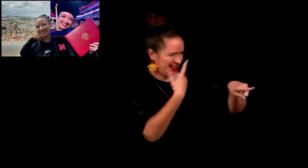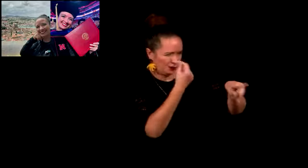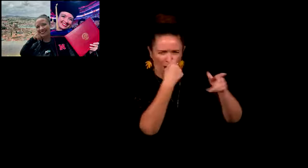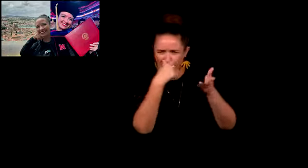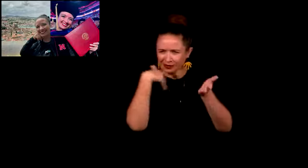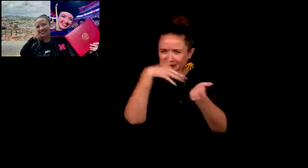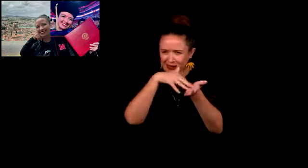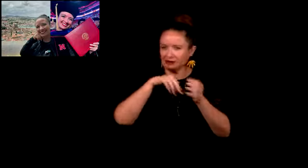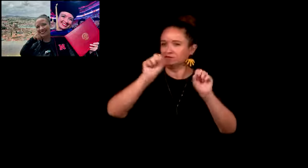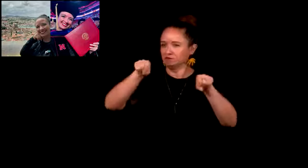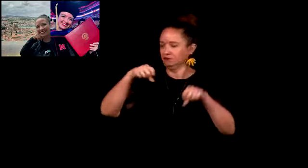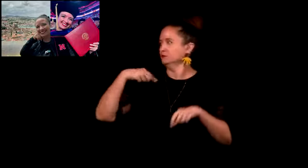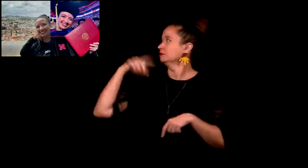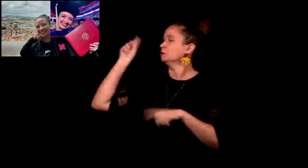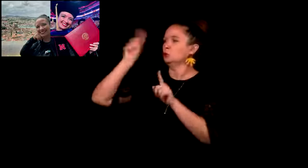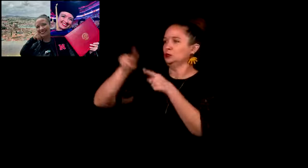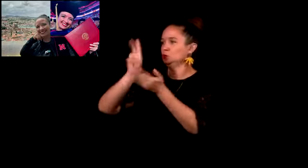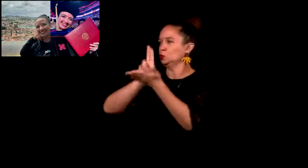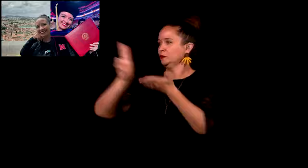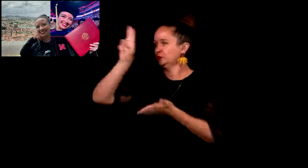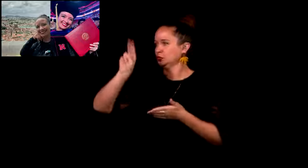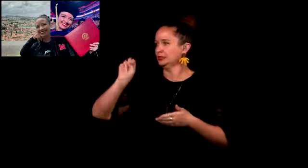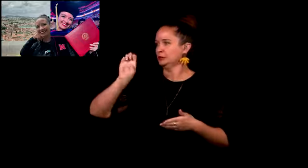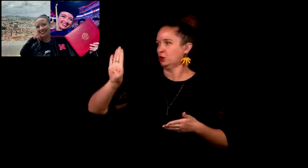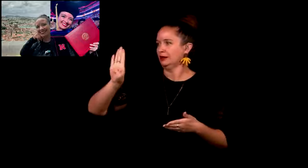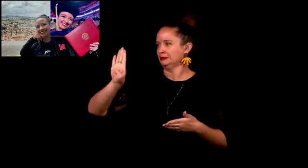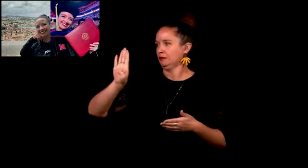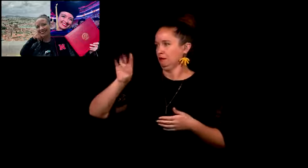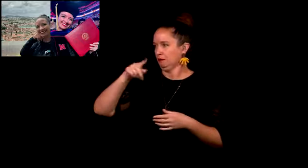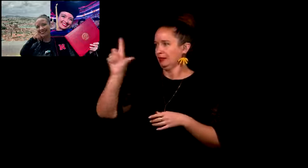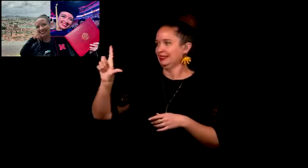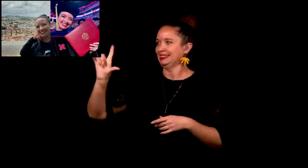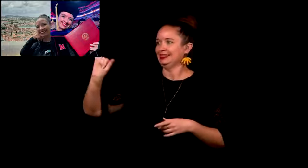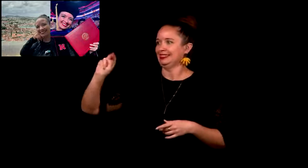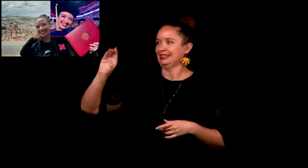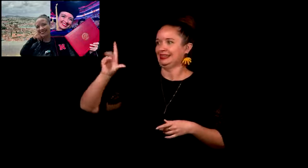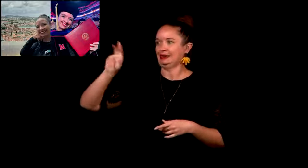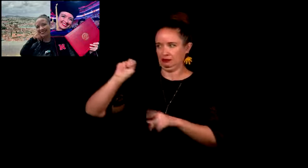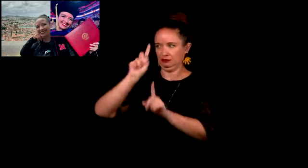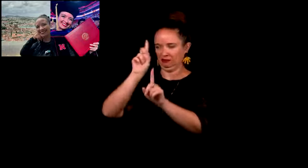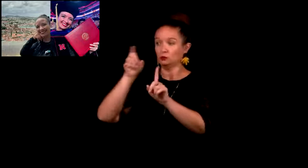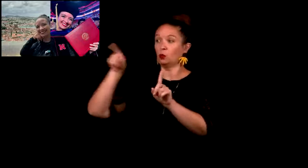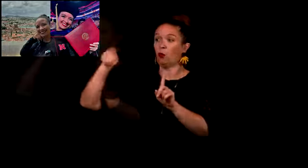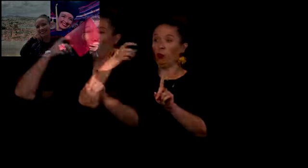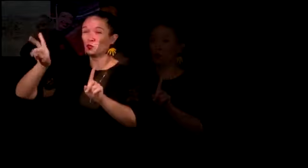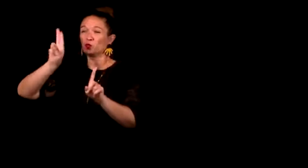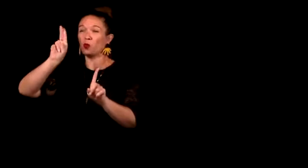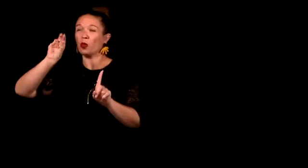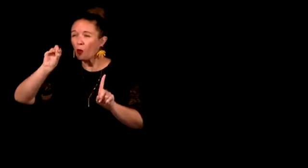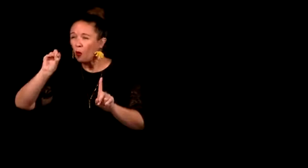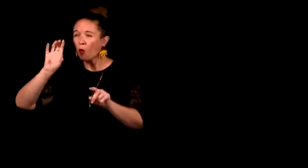So many of you recently asked me where I studied. So I went to the University of Nebraska.